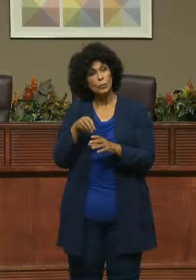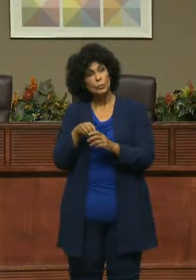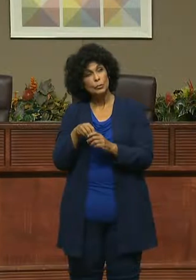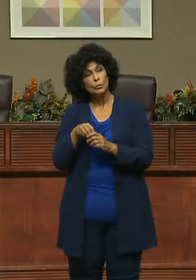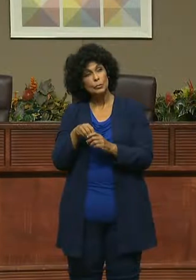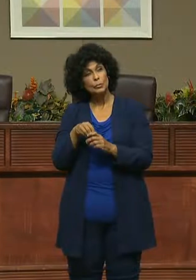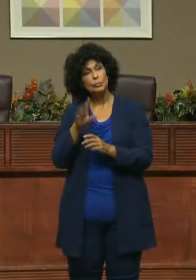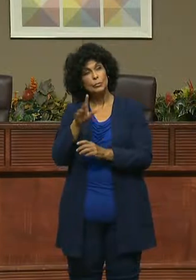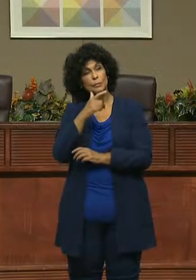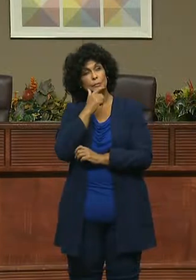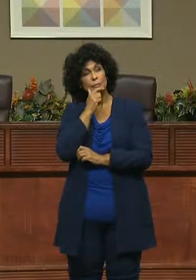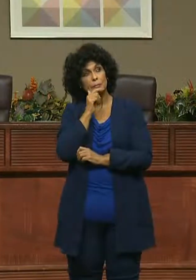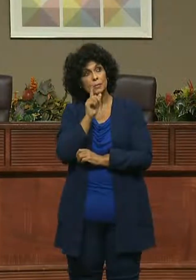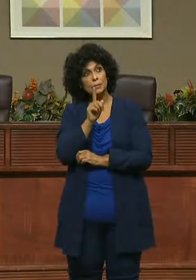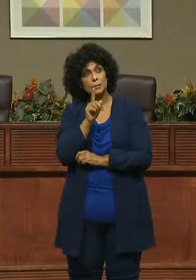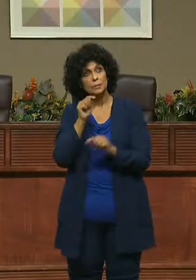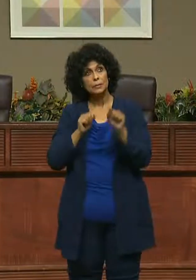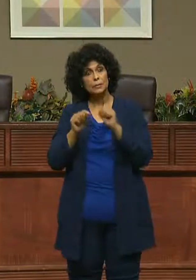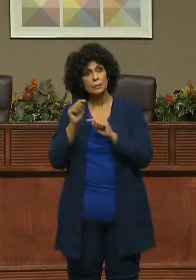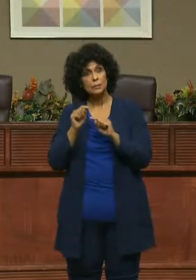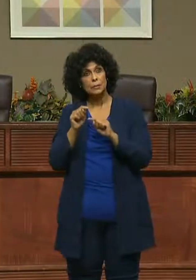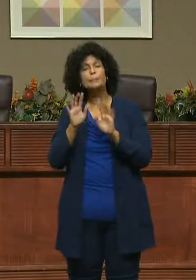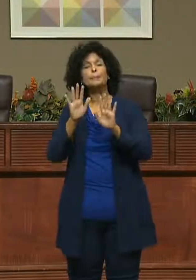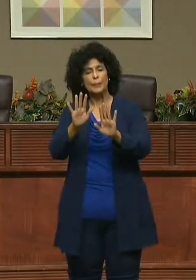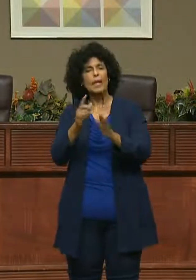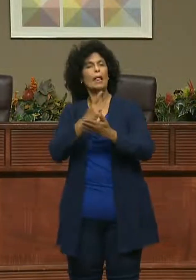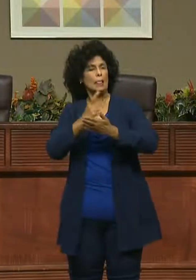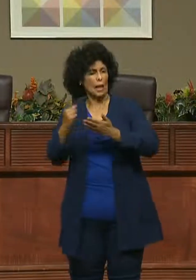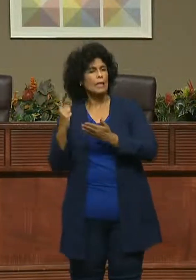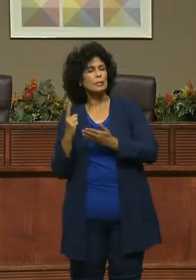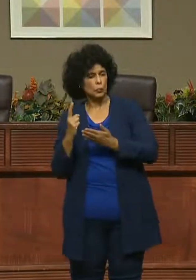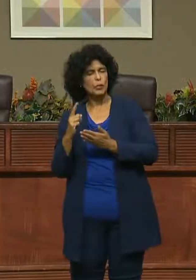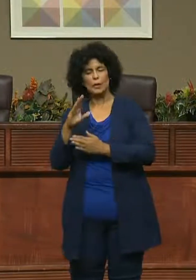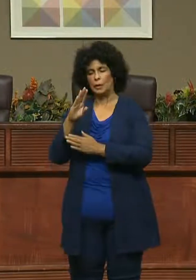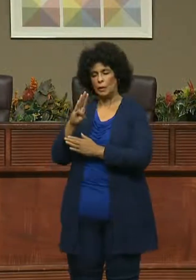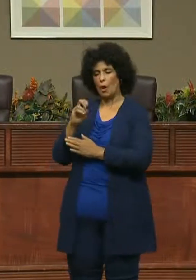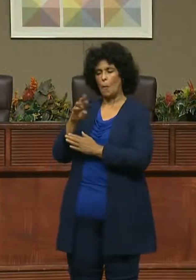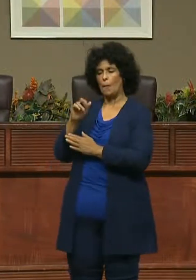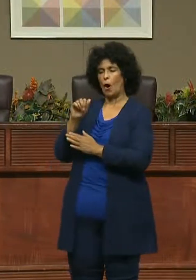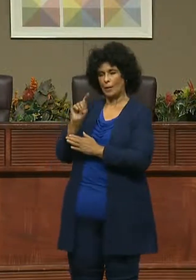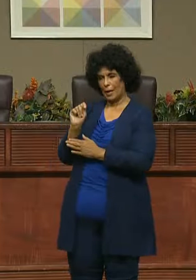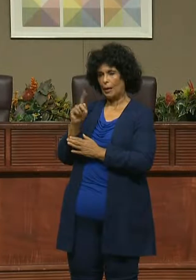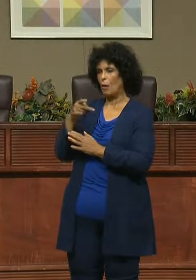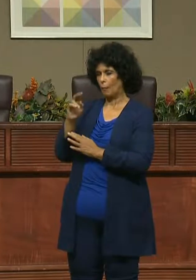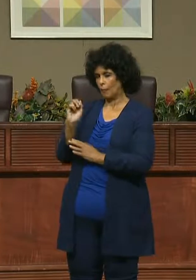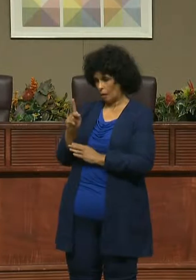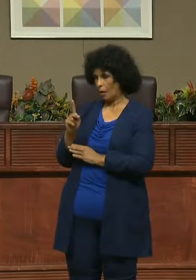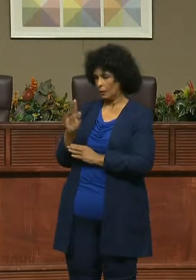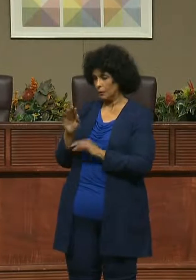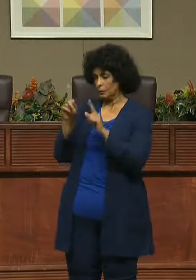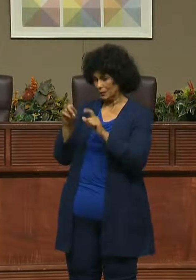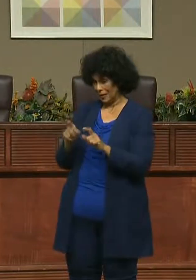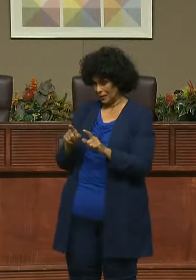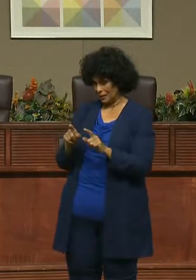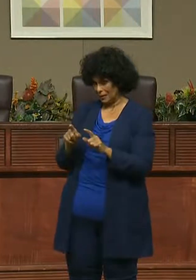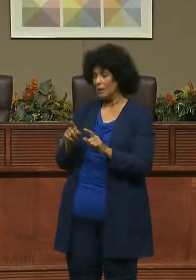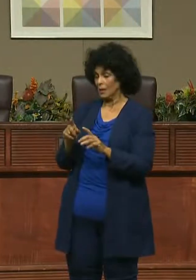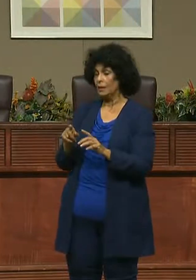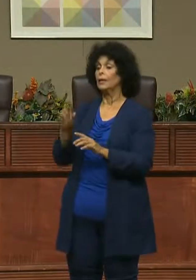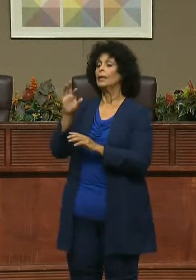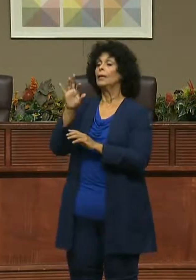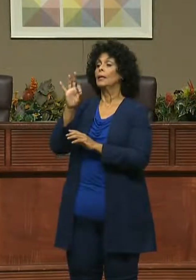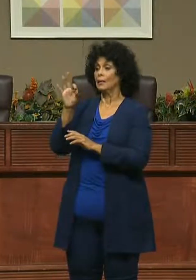let me just say this, in terms of the testing that was done last week at Barnett Park, nearly 90% of the tests are back, and the